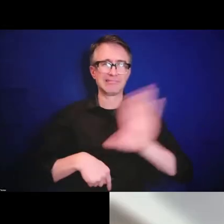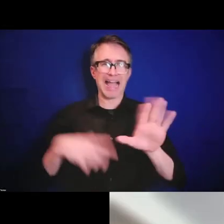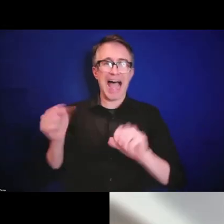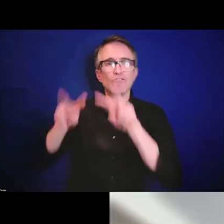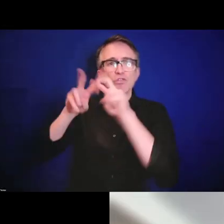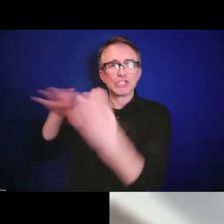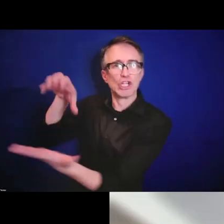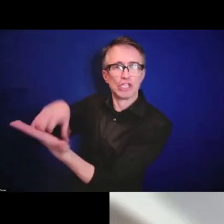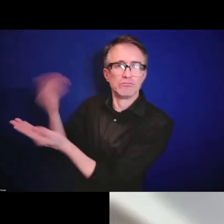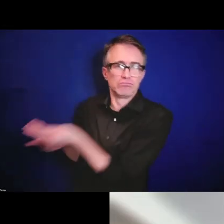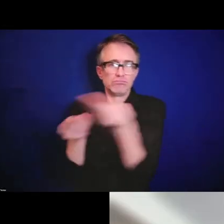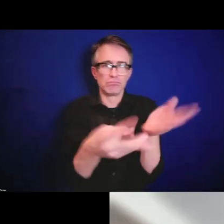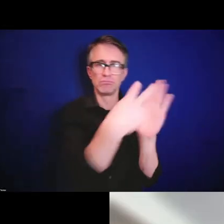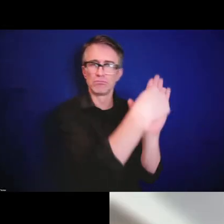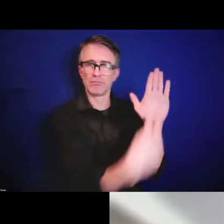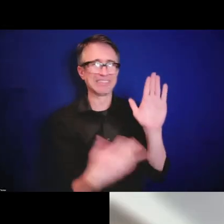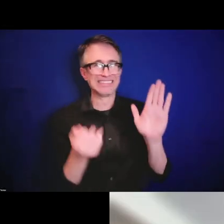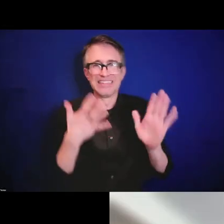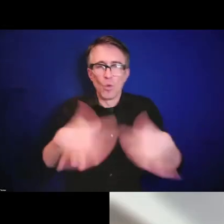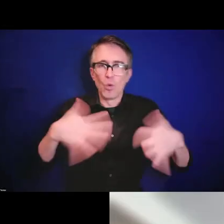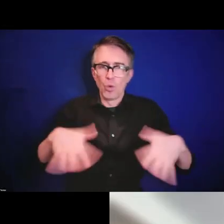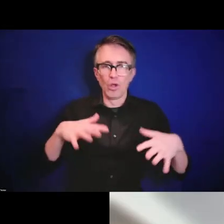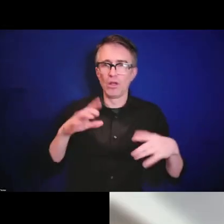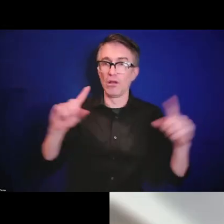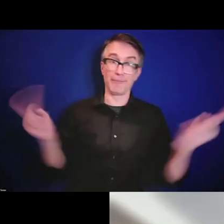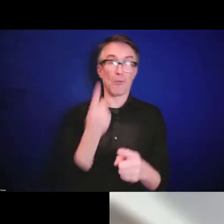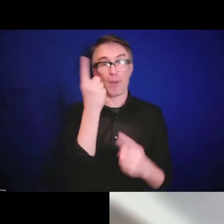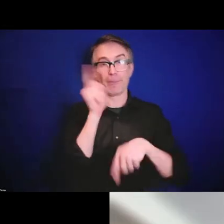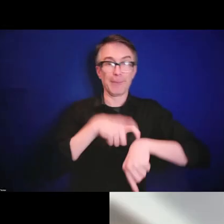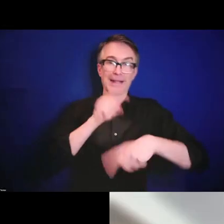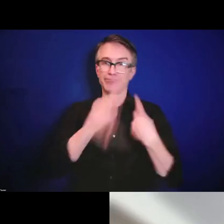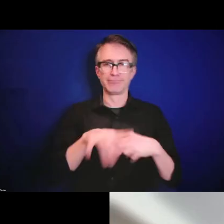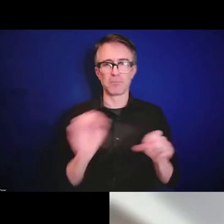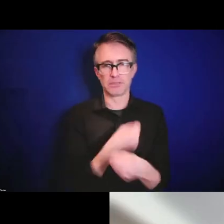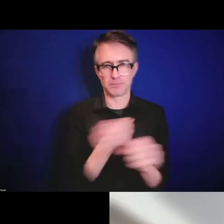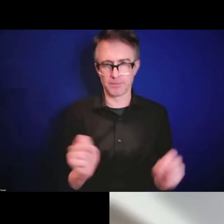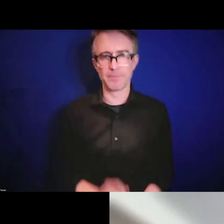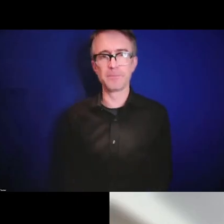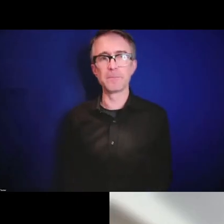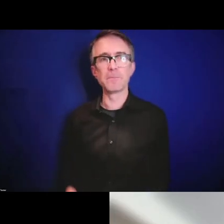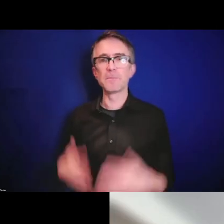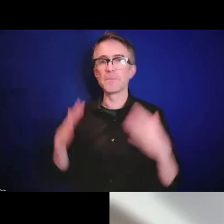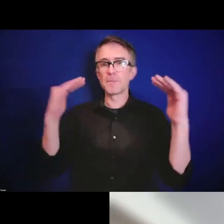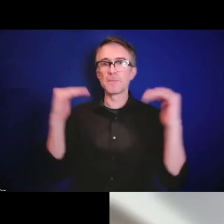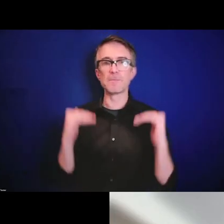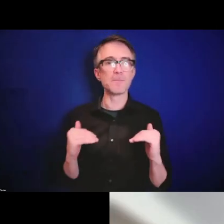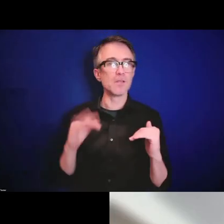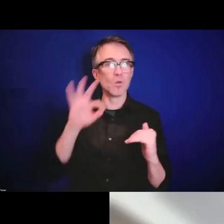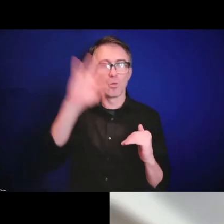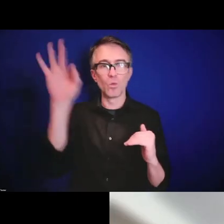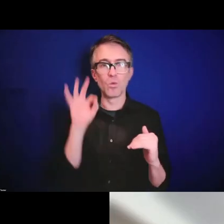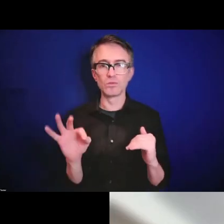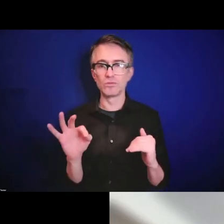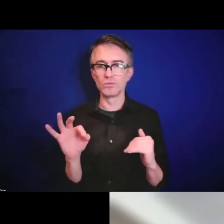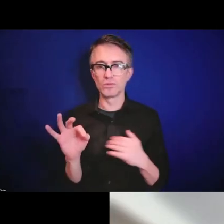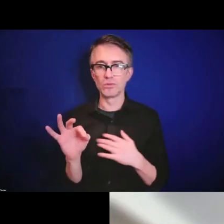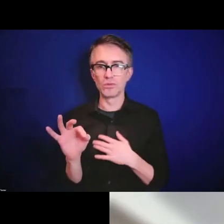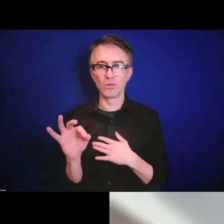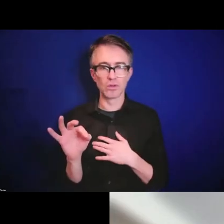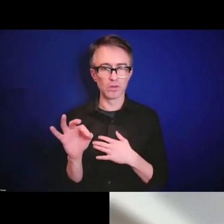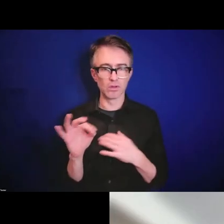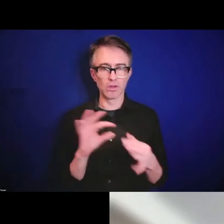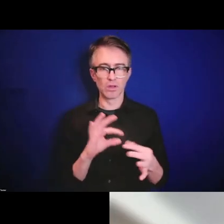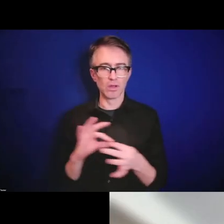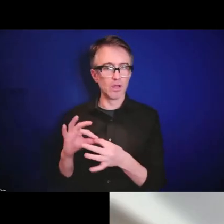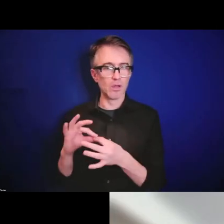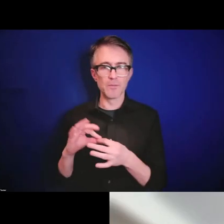around the quantitative data sets that maybe it's a bit more technical. You can answer on the chat,